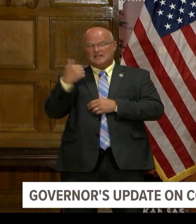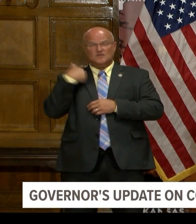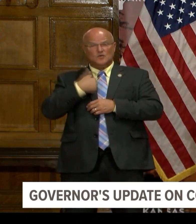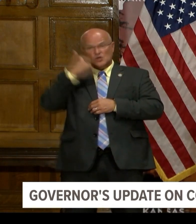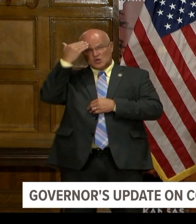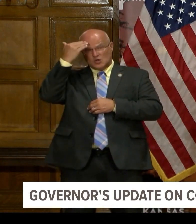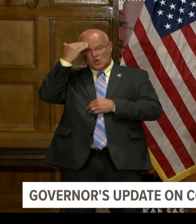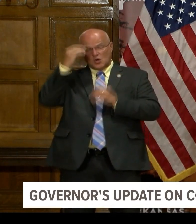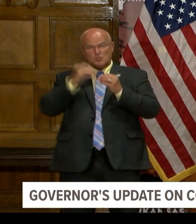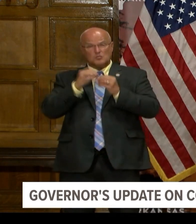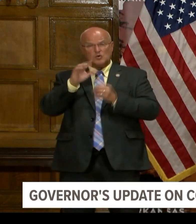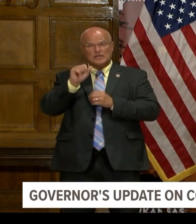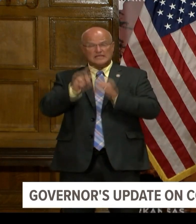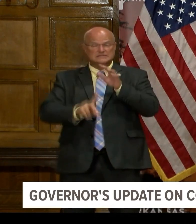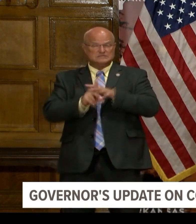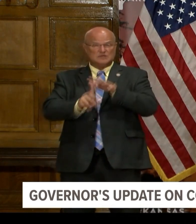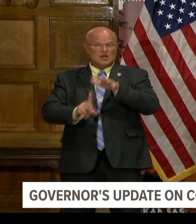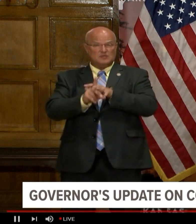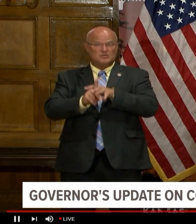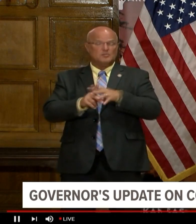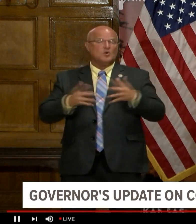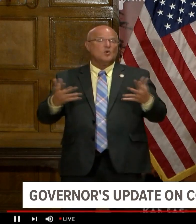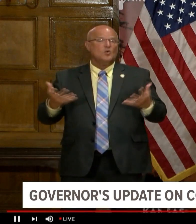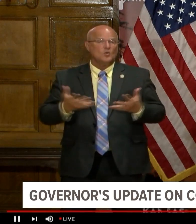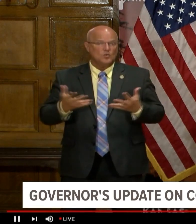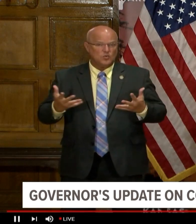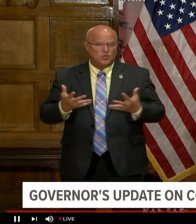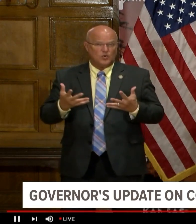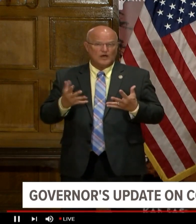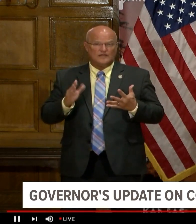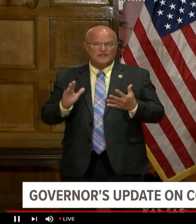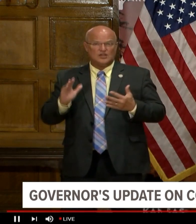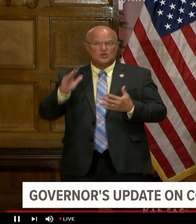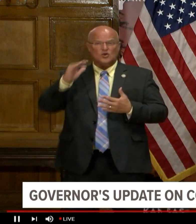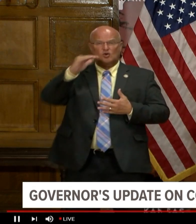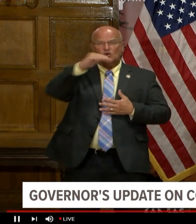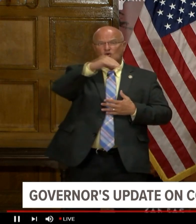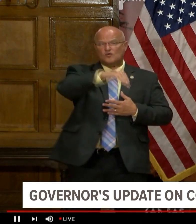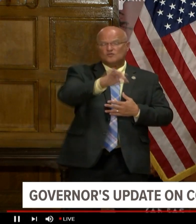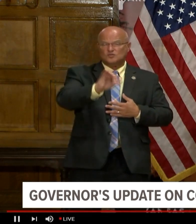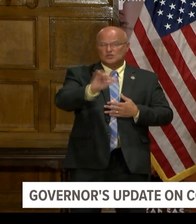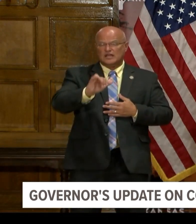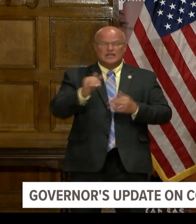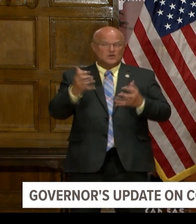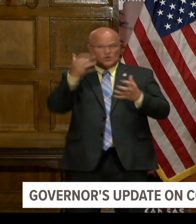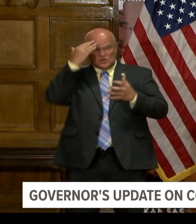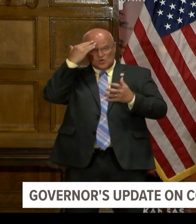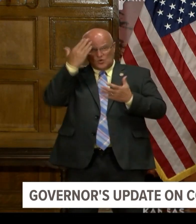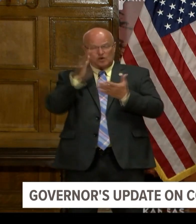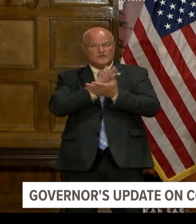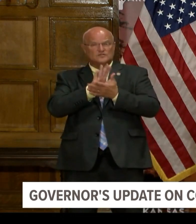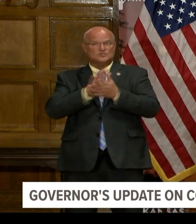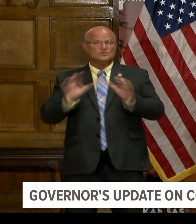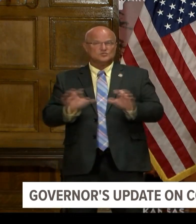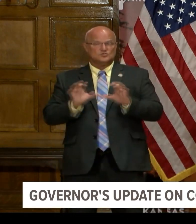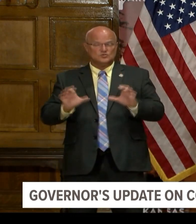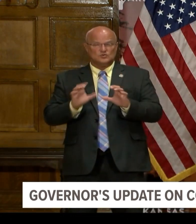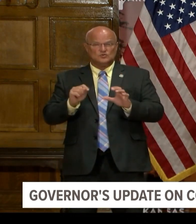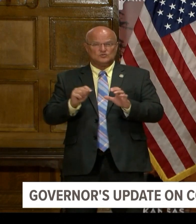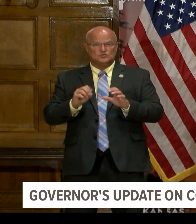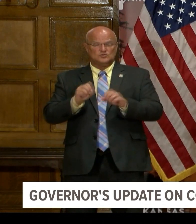are likely to pop up, what should that curve look like if we're to know that what our schools are doing is